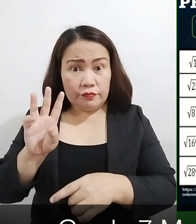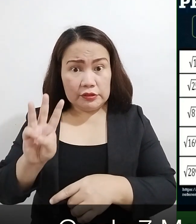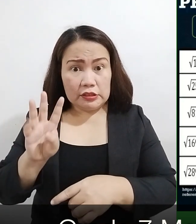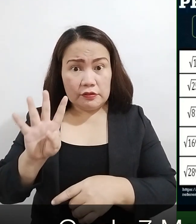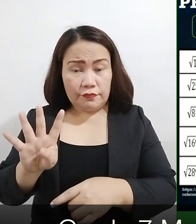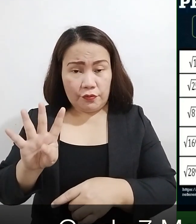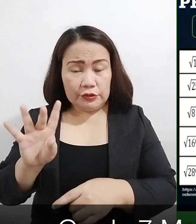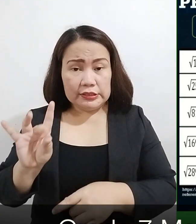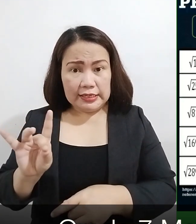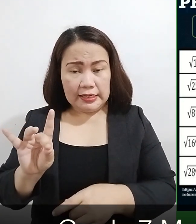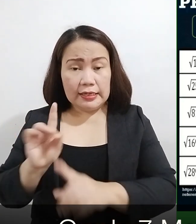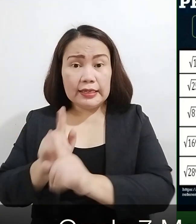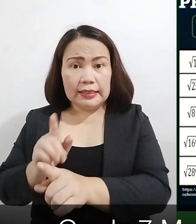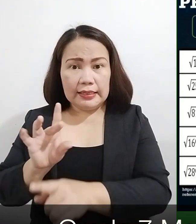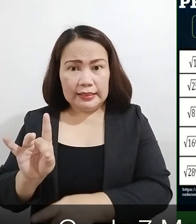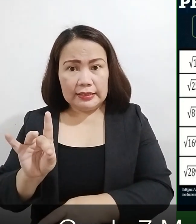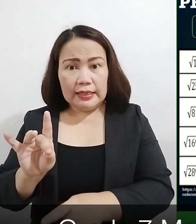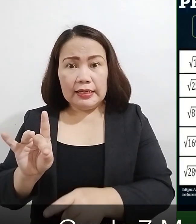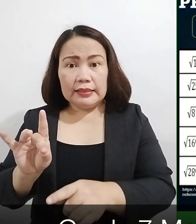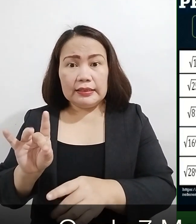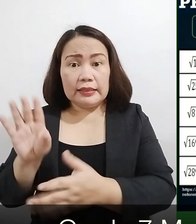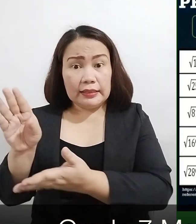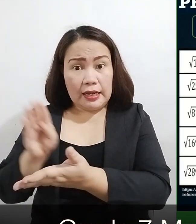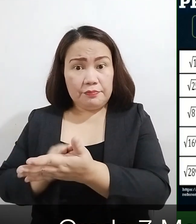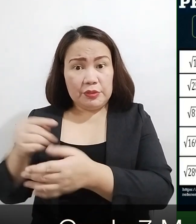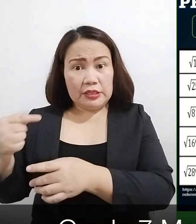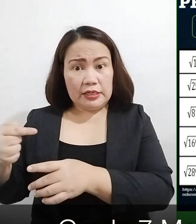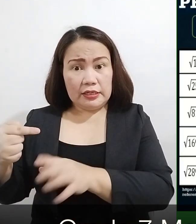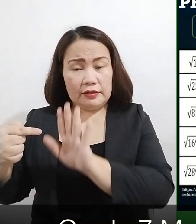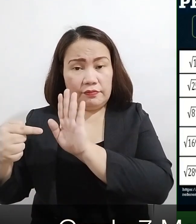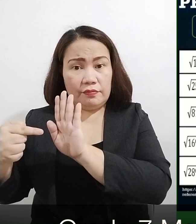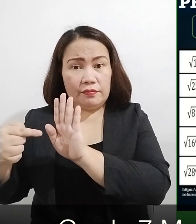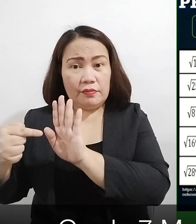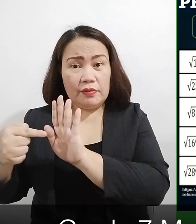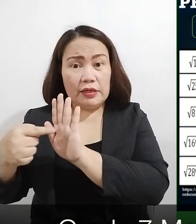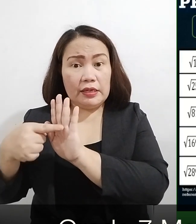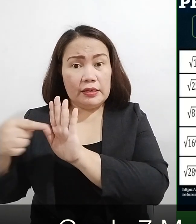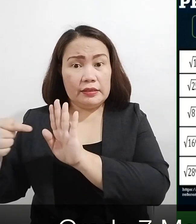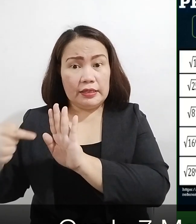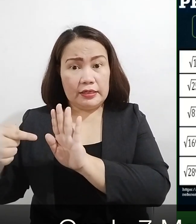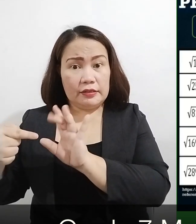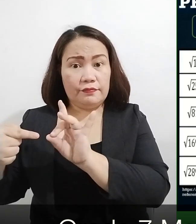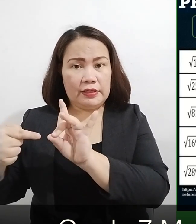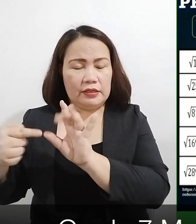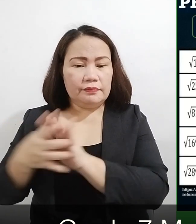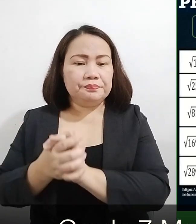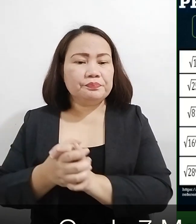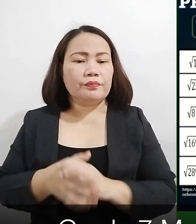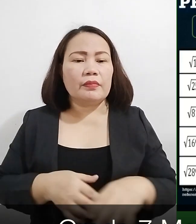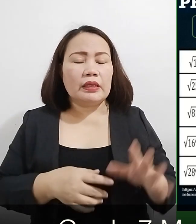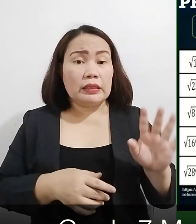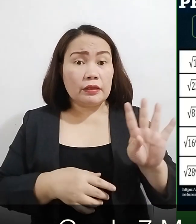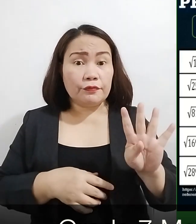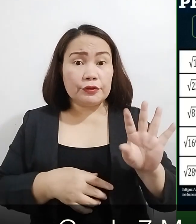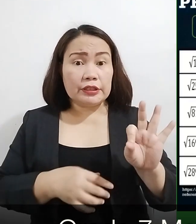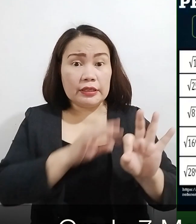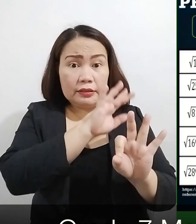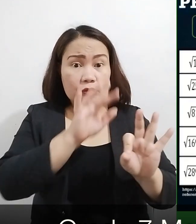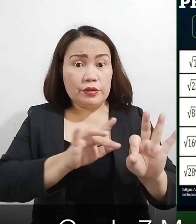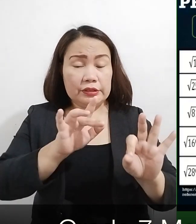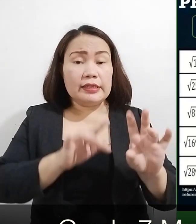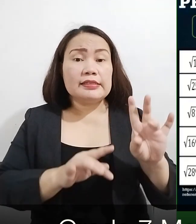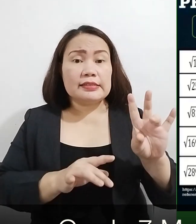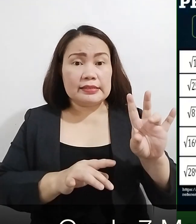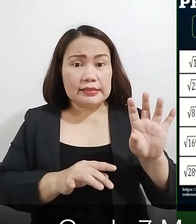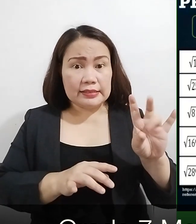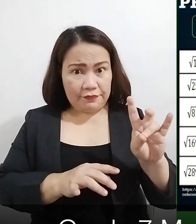8. But since may negative sa labas, negative 8. And then, square root of 49, that is 7. Since may negative tayo sa labas,